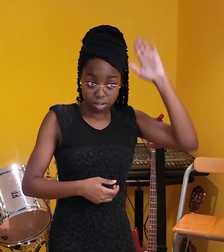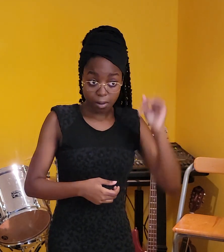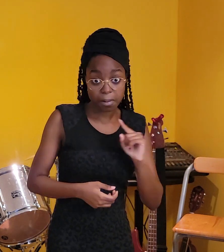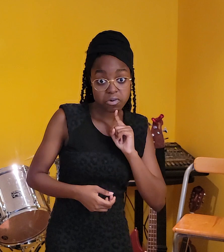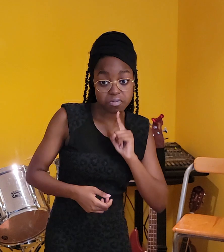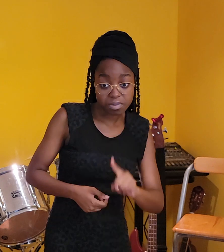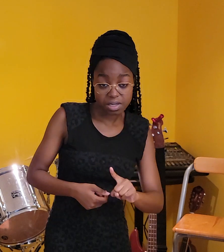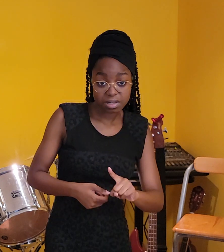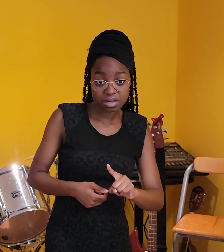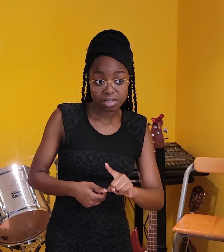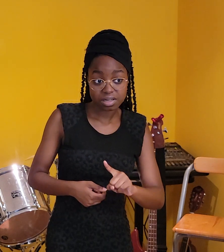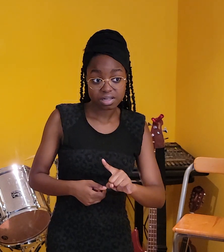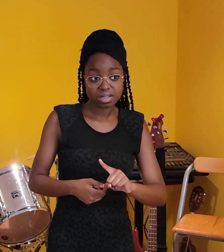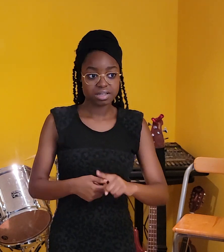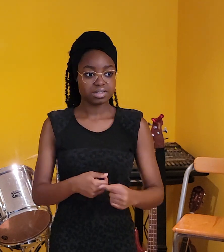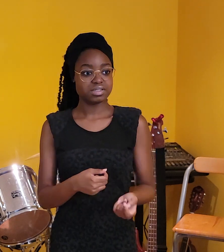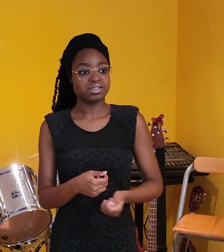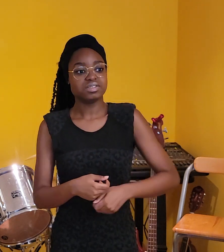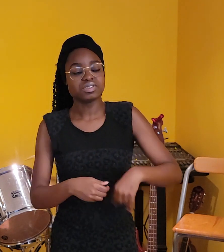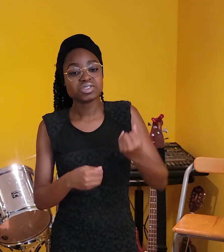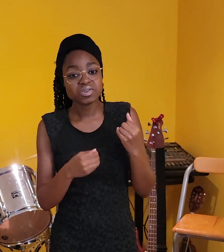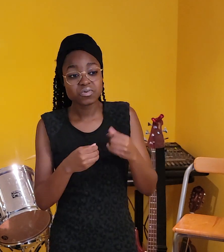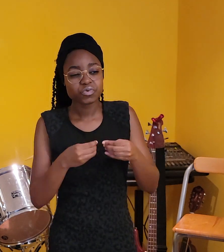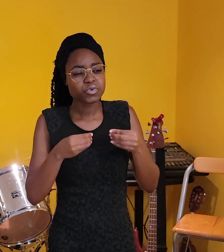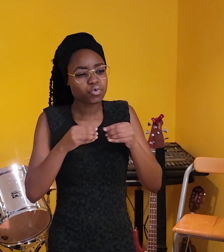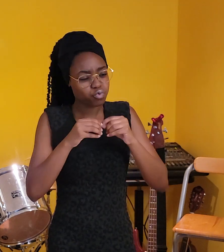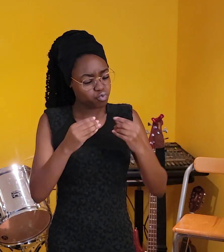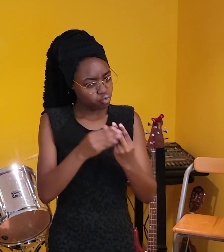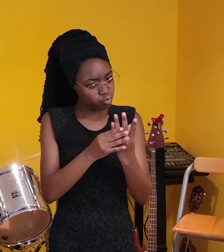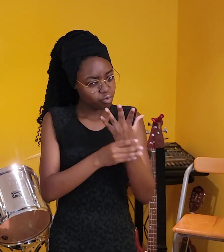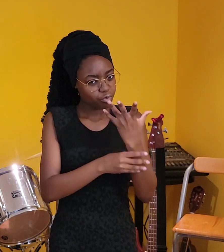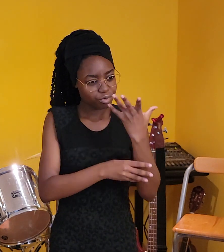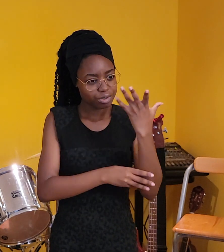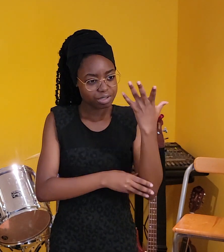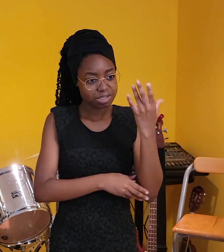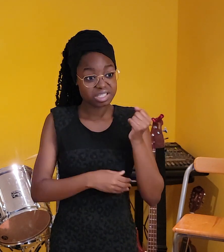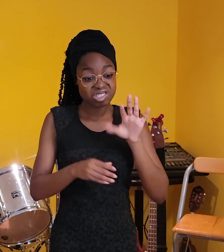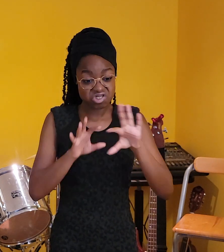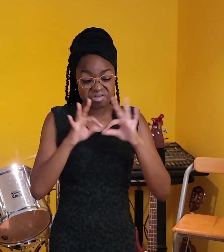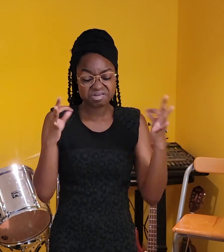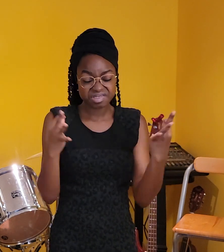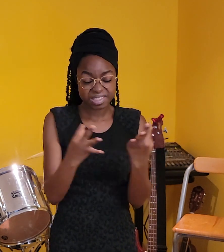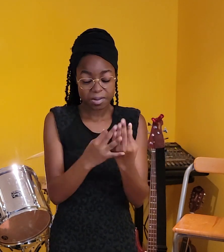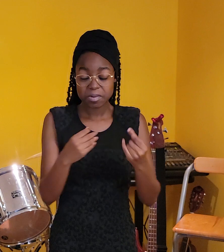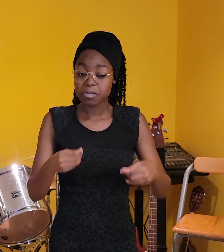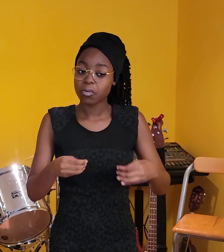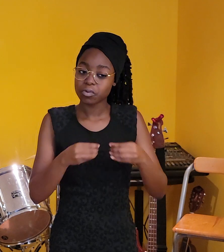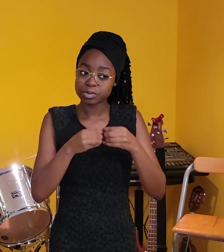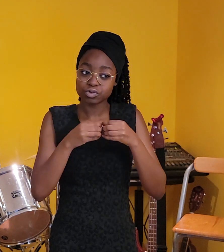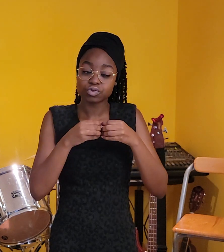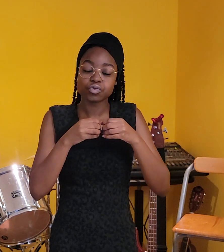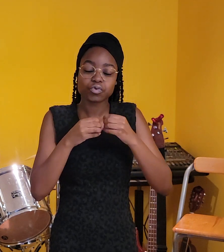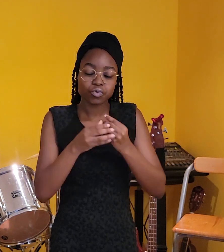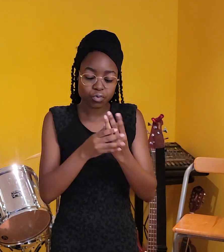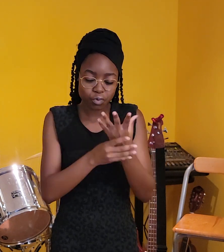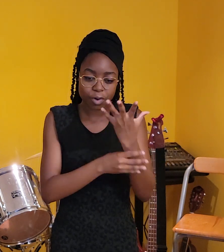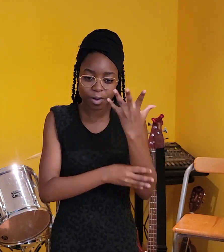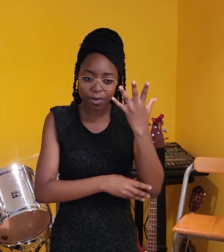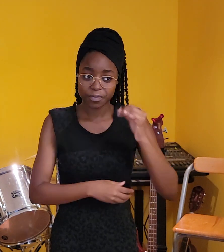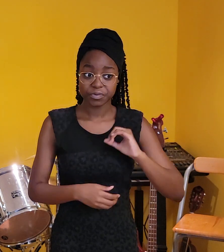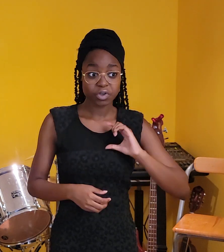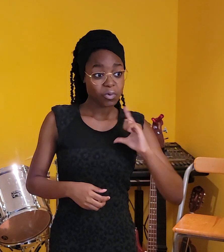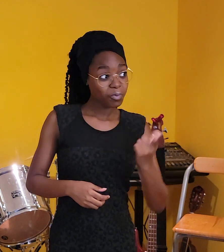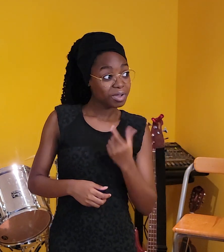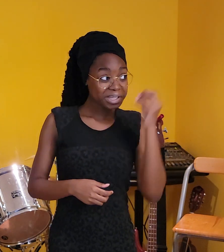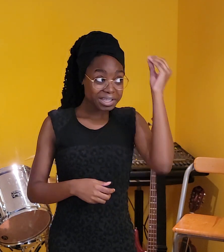be fruitful and multiply. So when we pray and say Our Father, we know that we belong to God because he